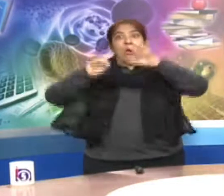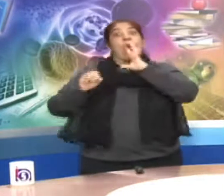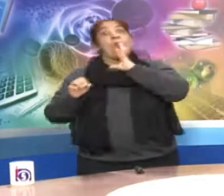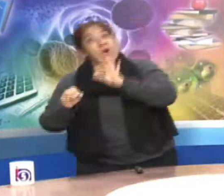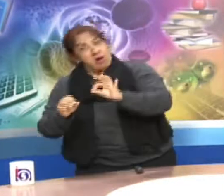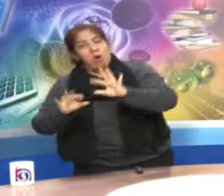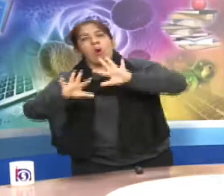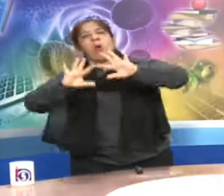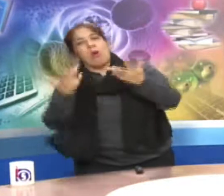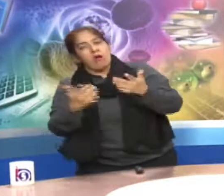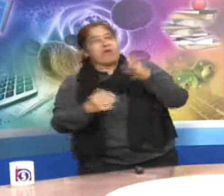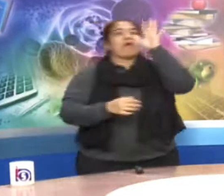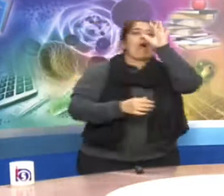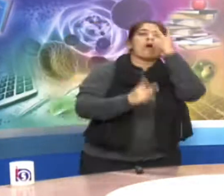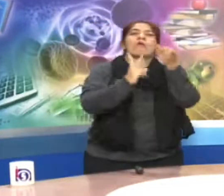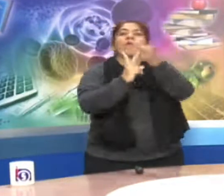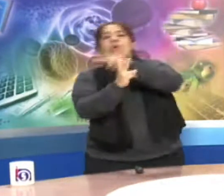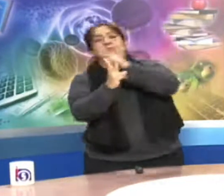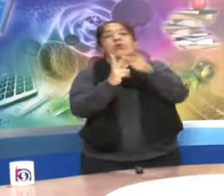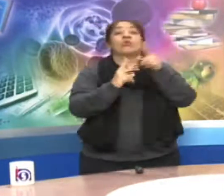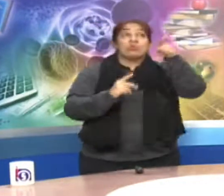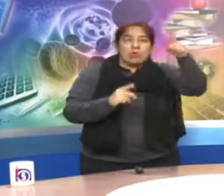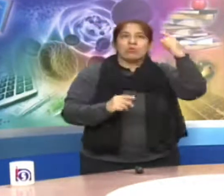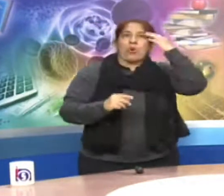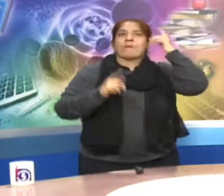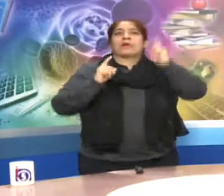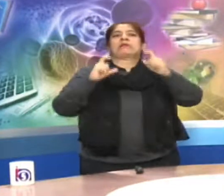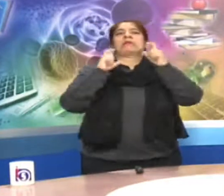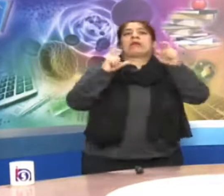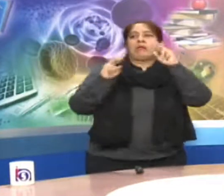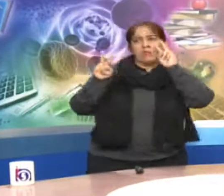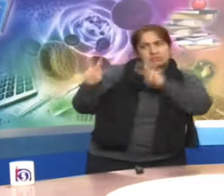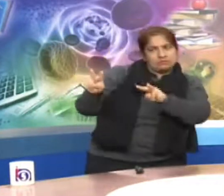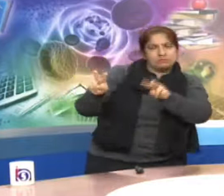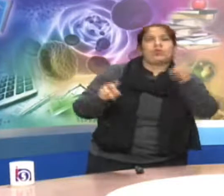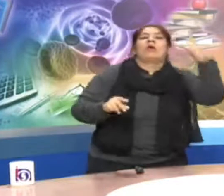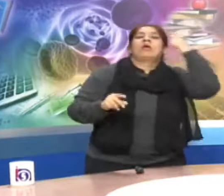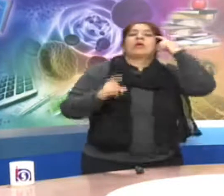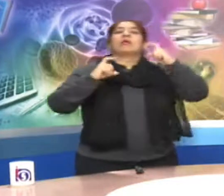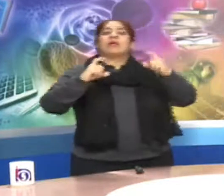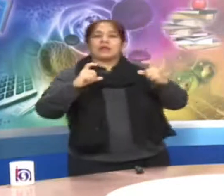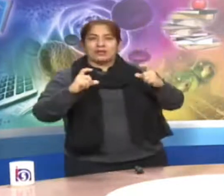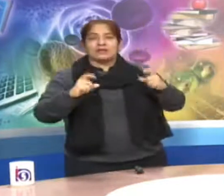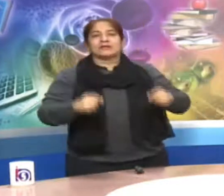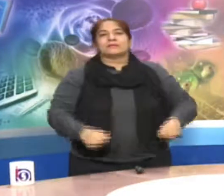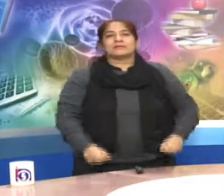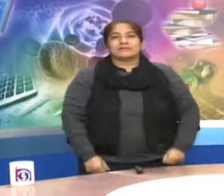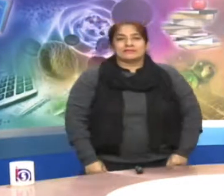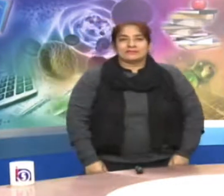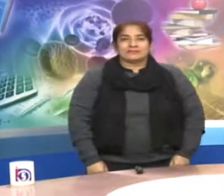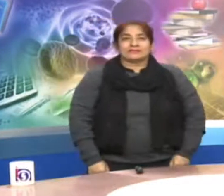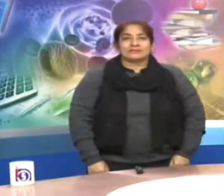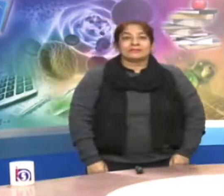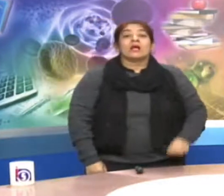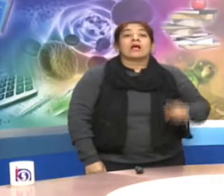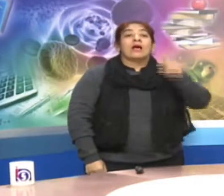Another thing that could happen is misleading ads, that you should always put an eye on